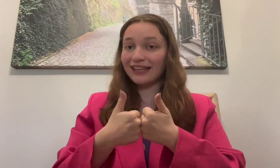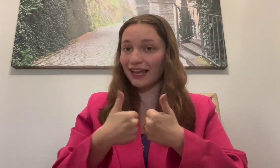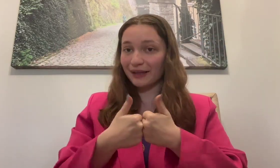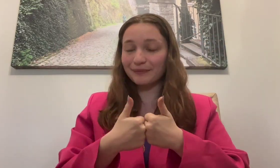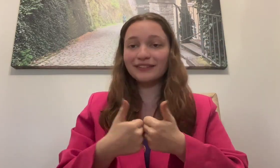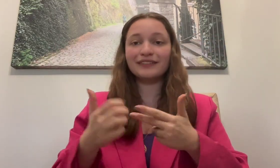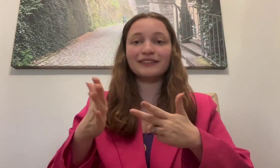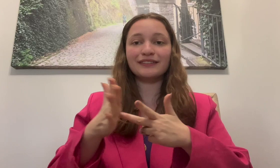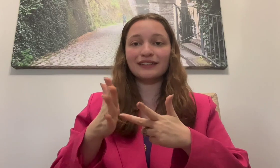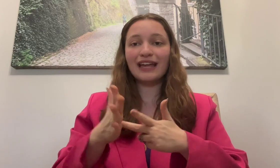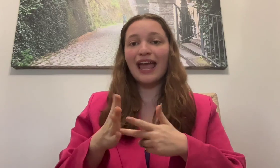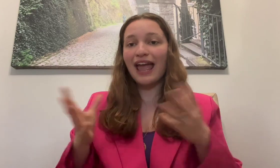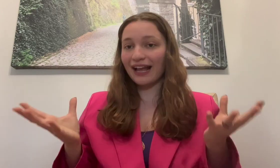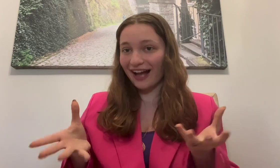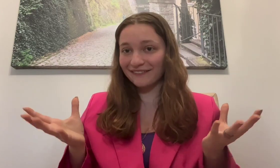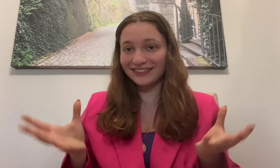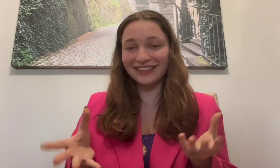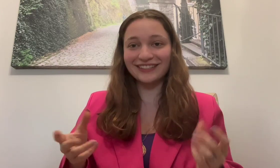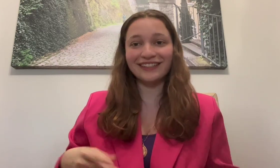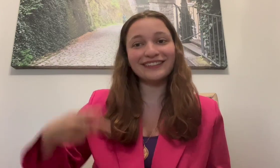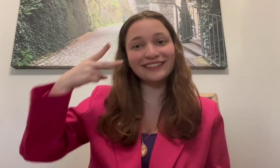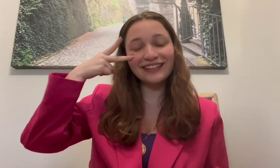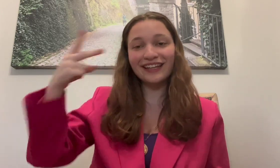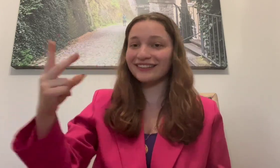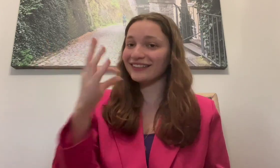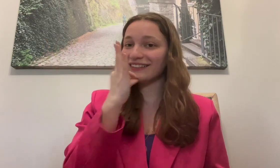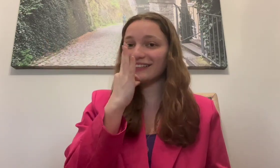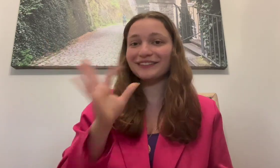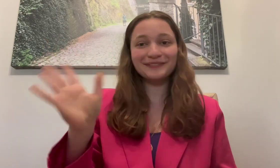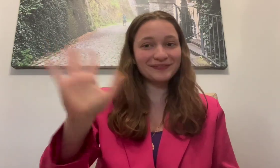games, and conversations. See you soon.